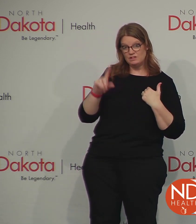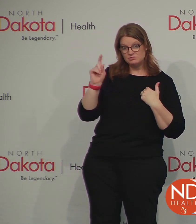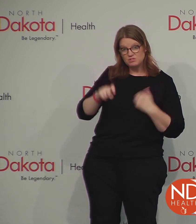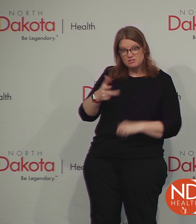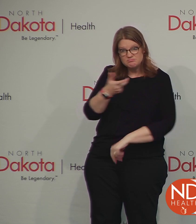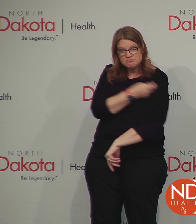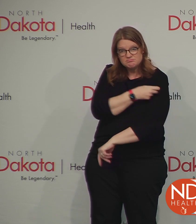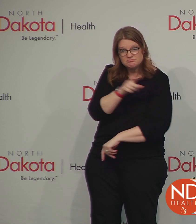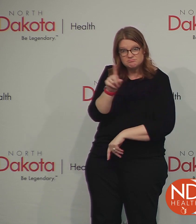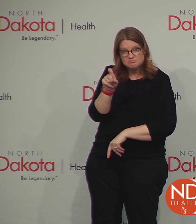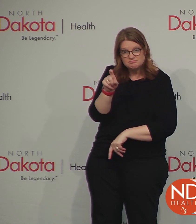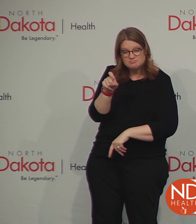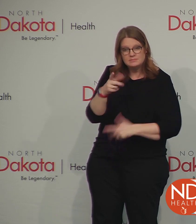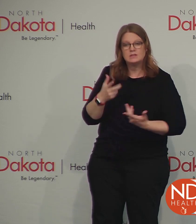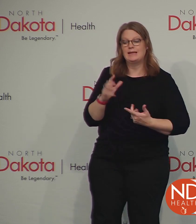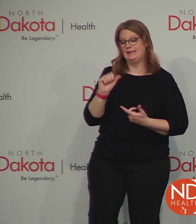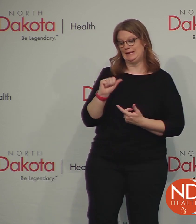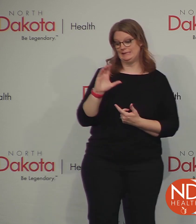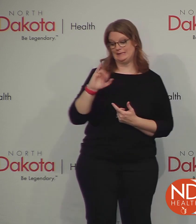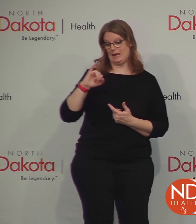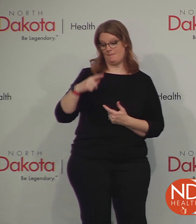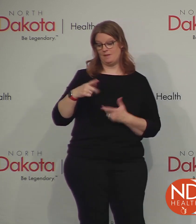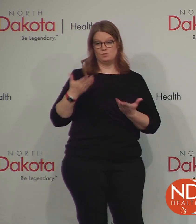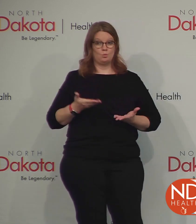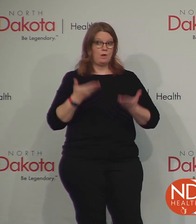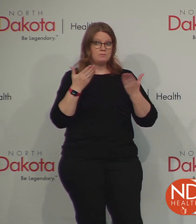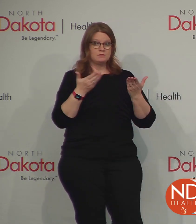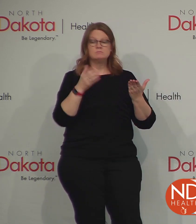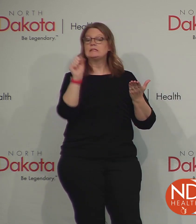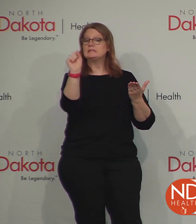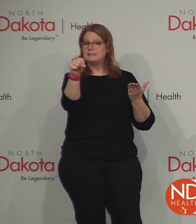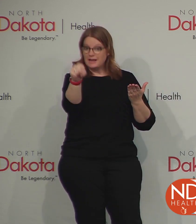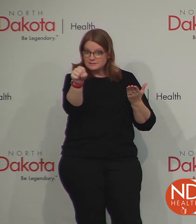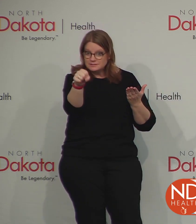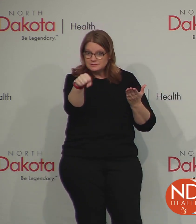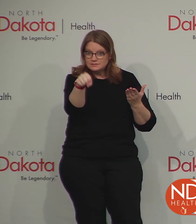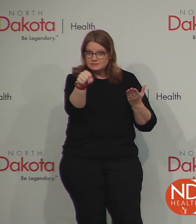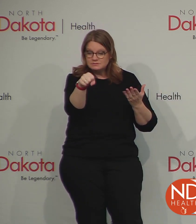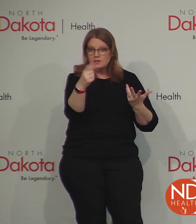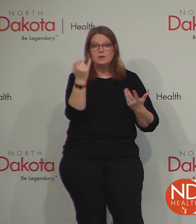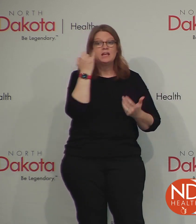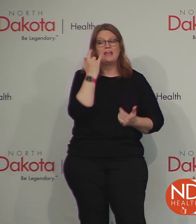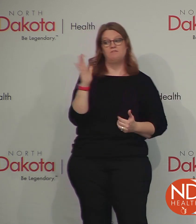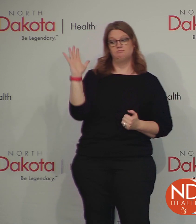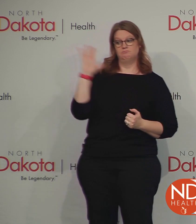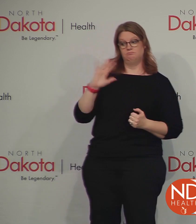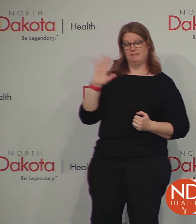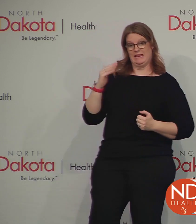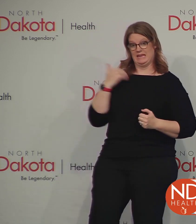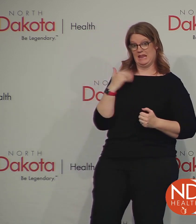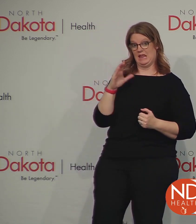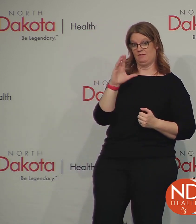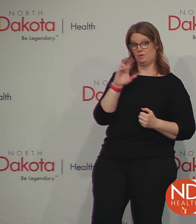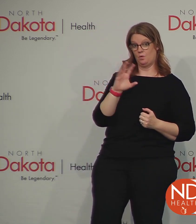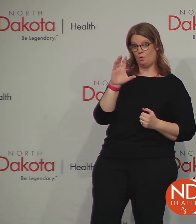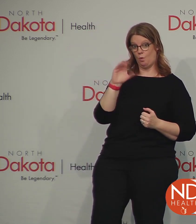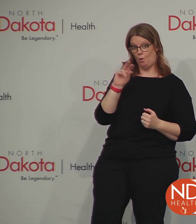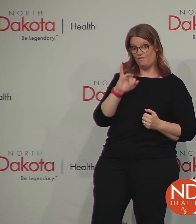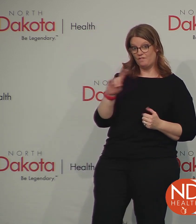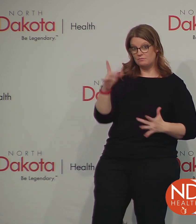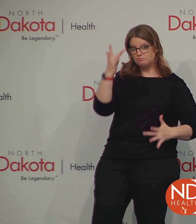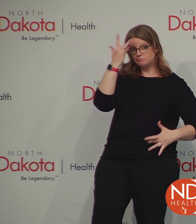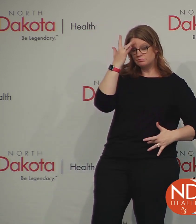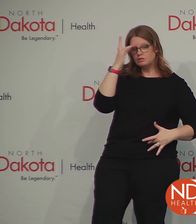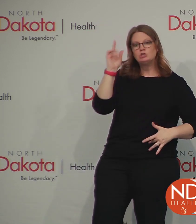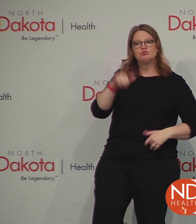vaccinated? And ACIP's recommendation is yes. People who previously had COVID disease should be